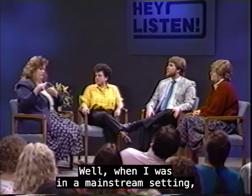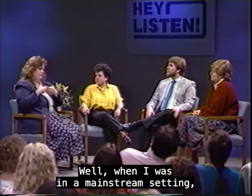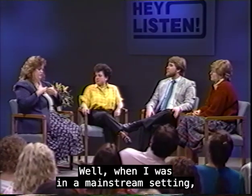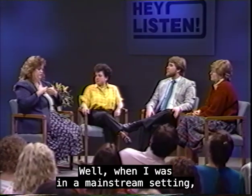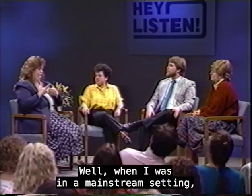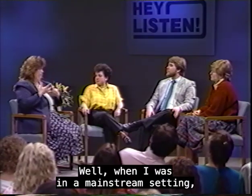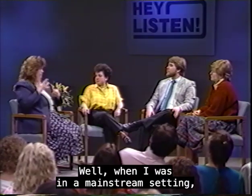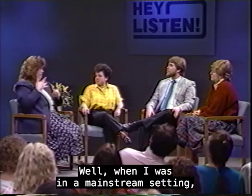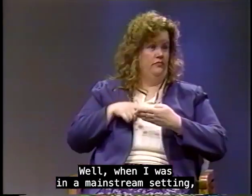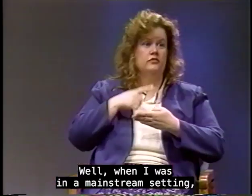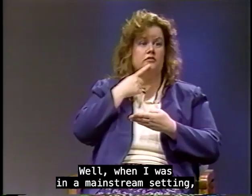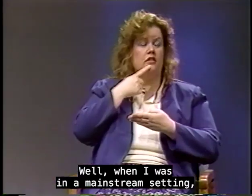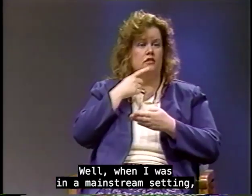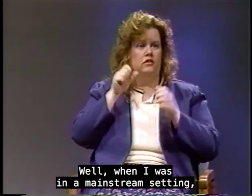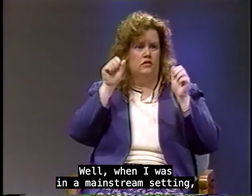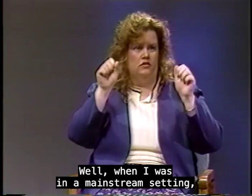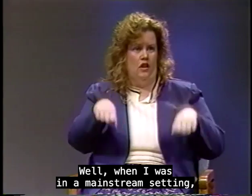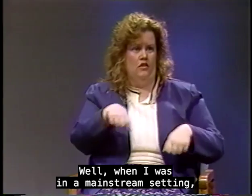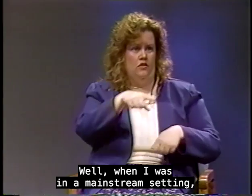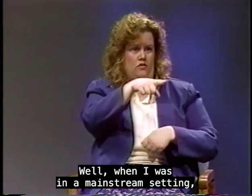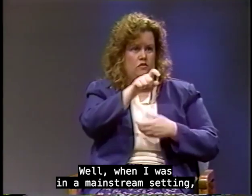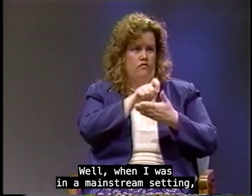Well, when I was in a mainstream setting,